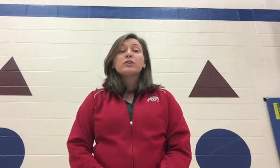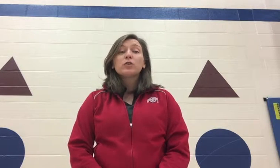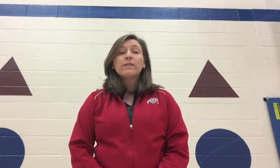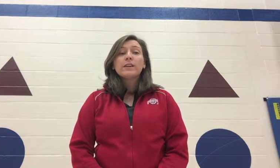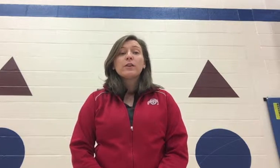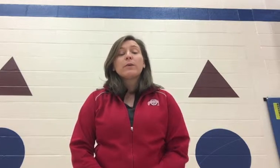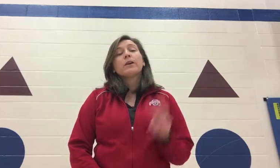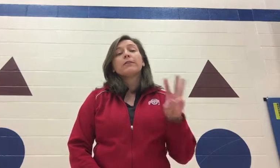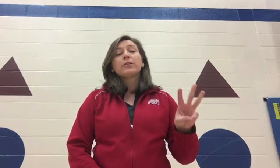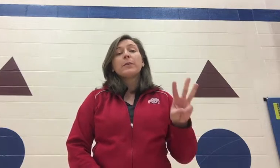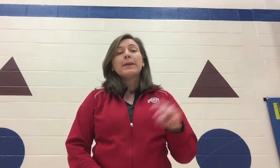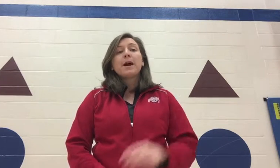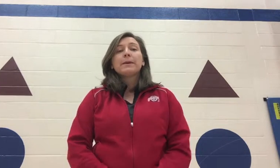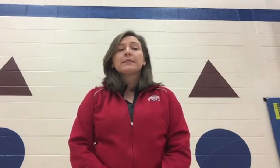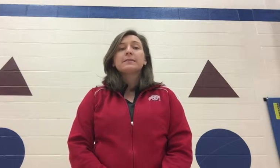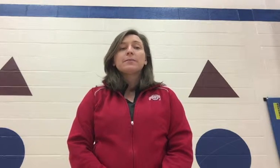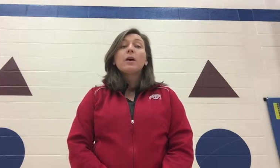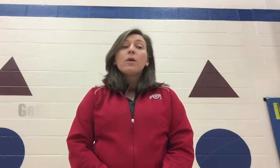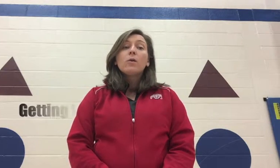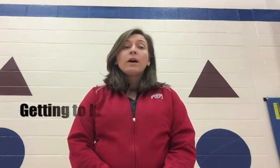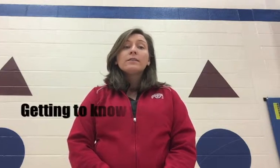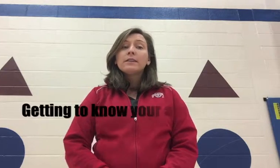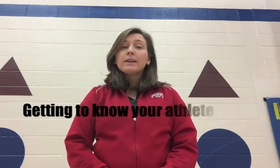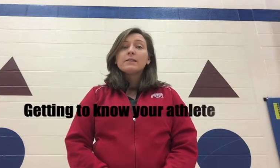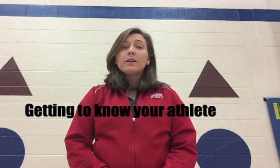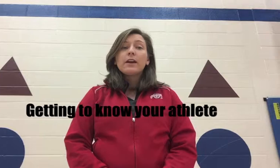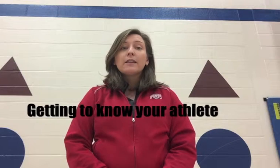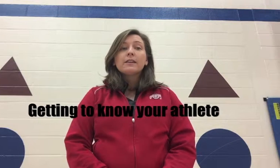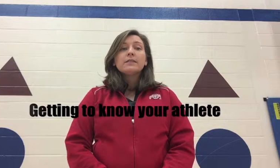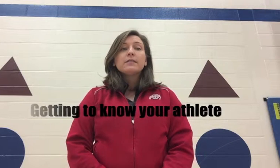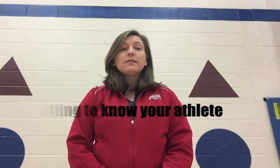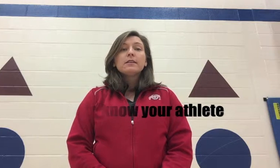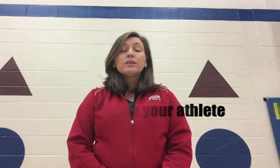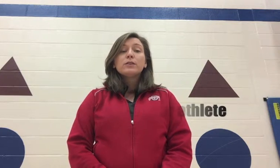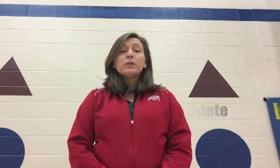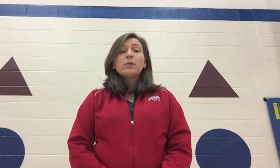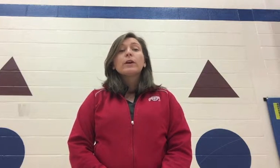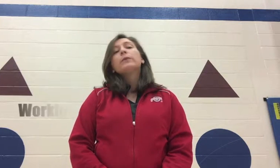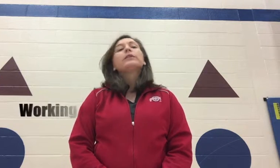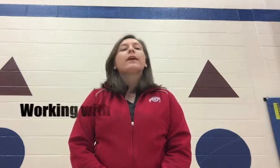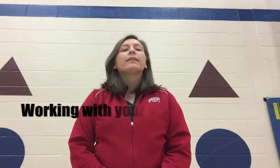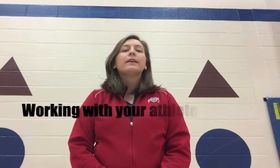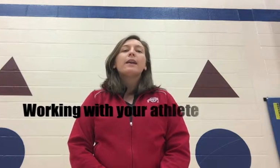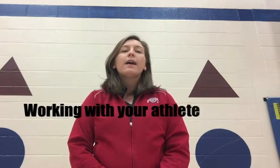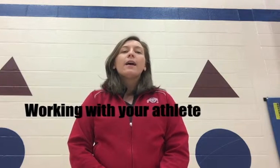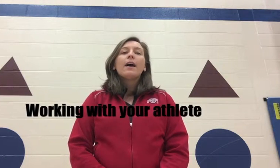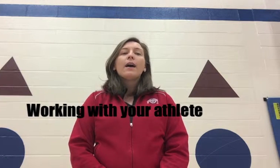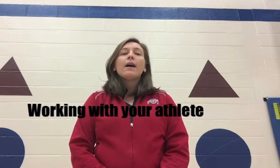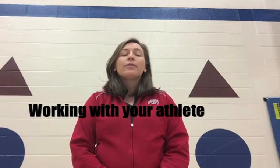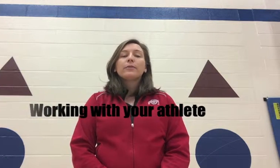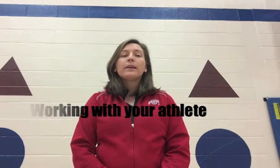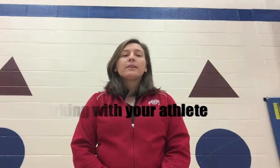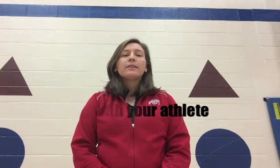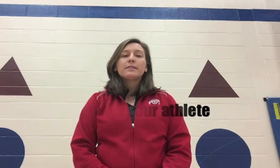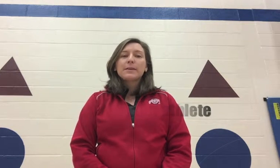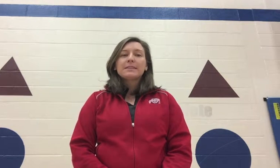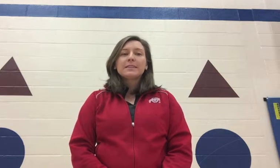short video that will cover 3 main topics. 1, getting to know your athlete. 2, working with your athlete. And 3, some basic sign